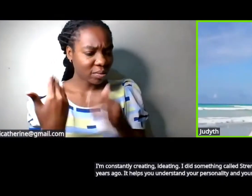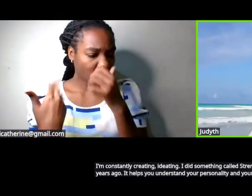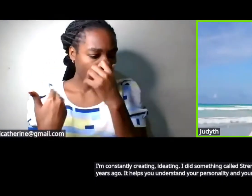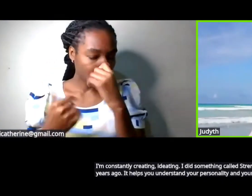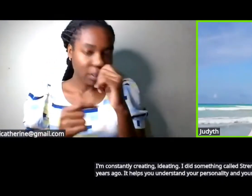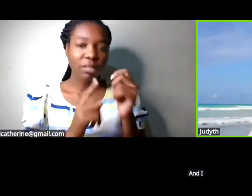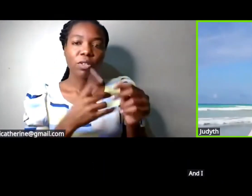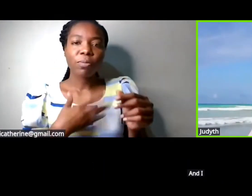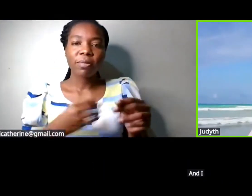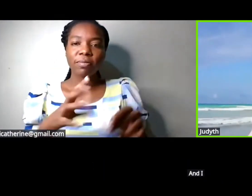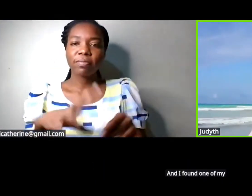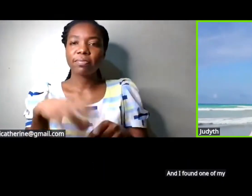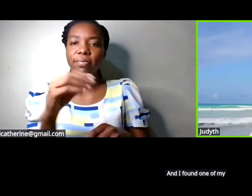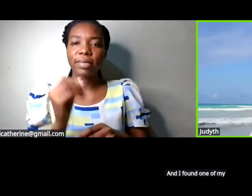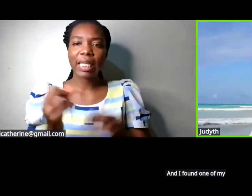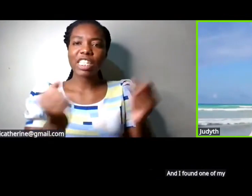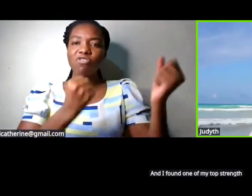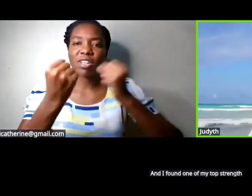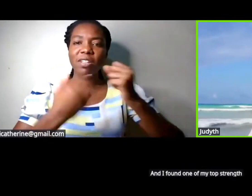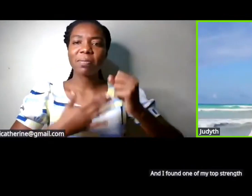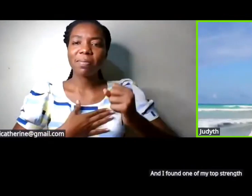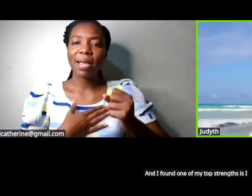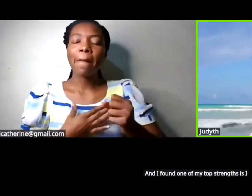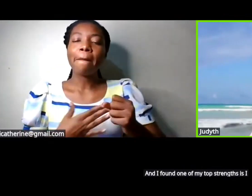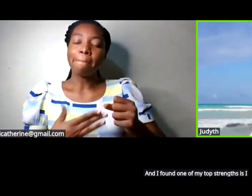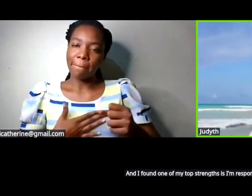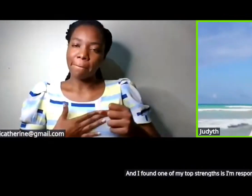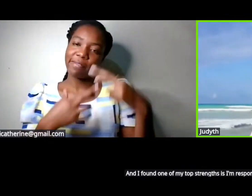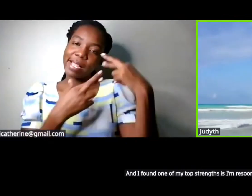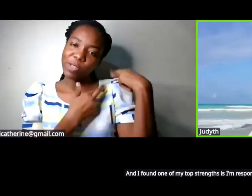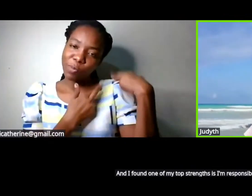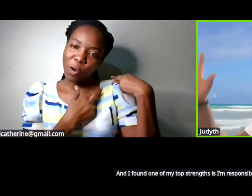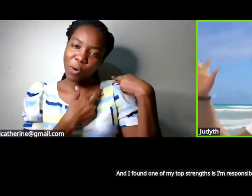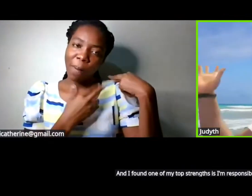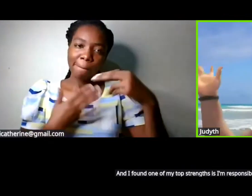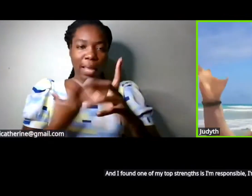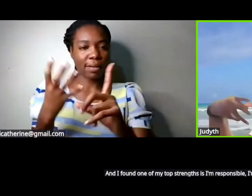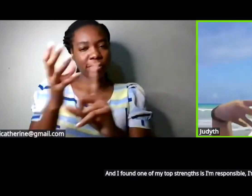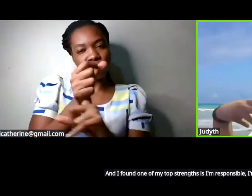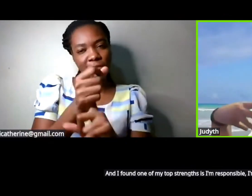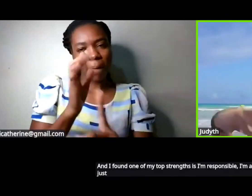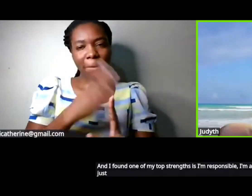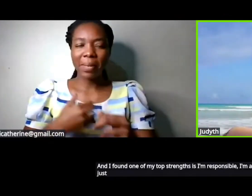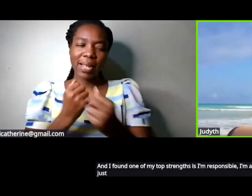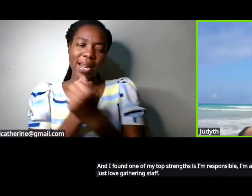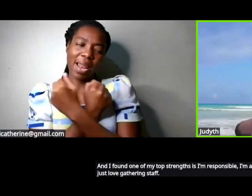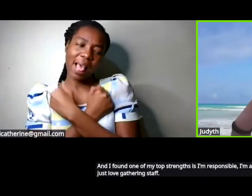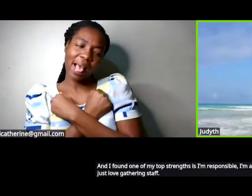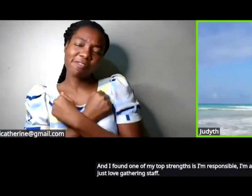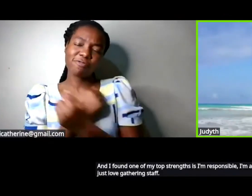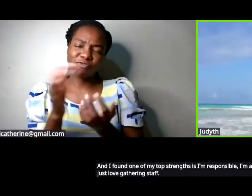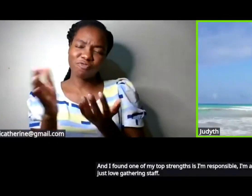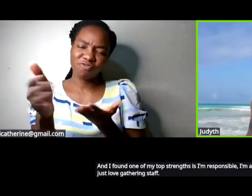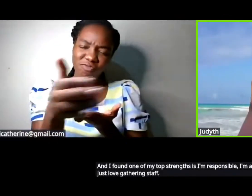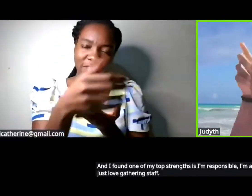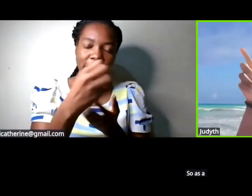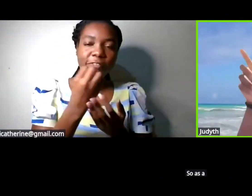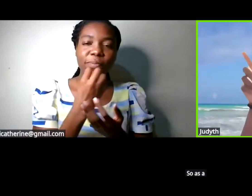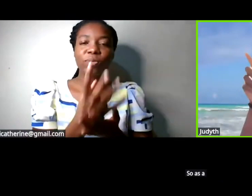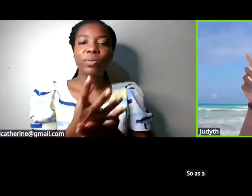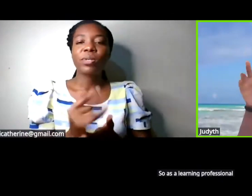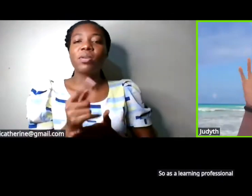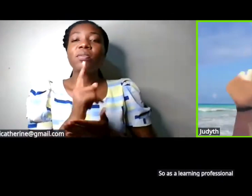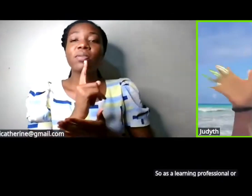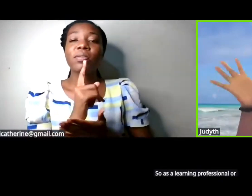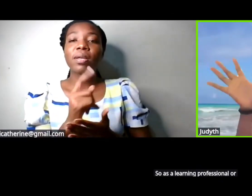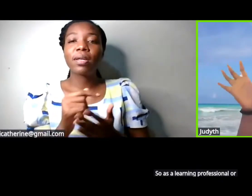one of my top strengths is I'm responsible, I'm an achiever, and I just love gathering stuff. So as a learning professional, as well